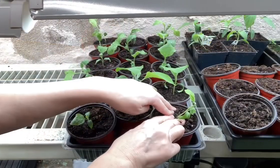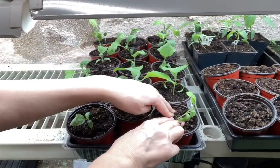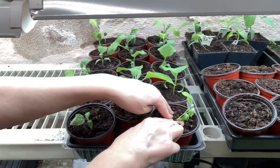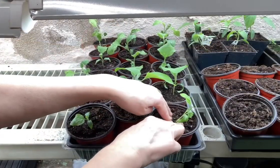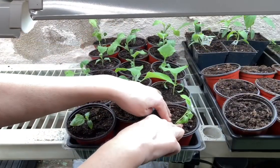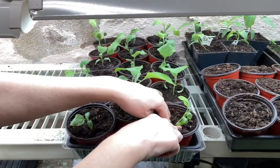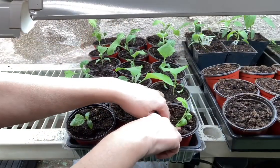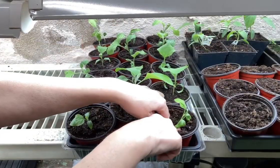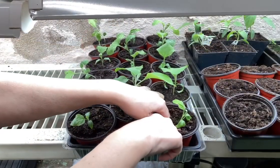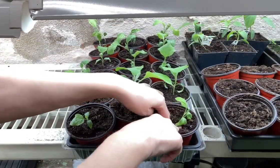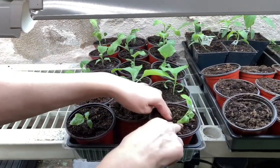mid-May.